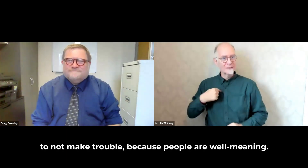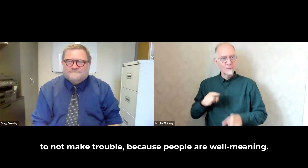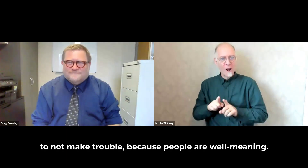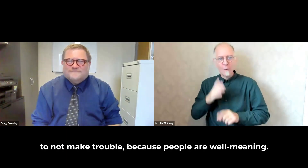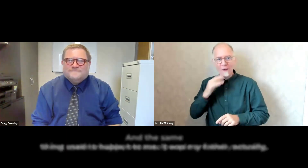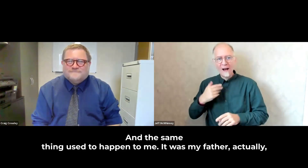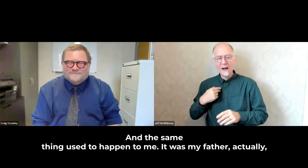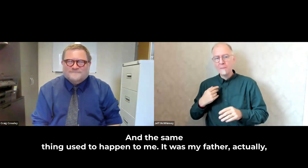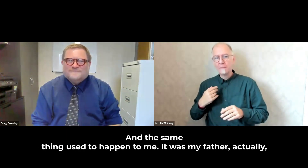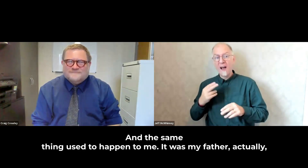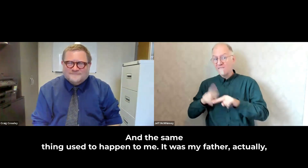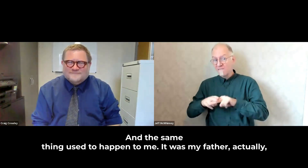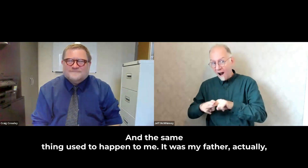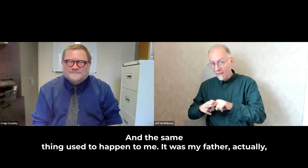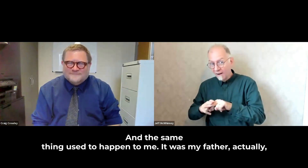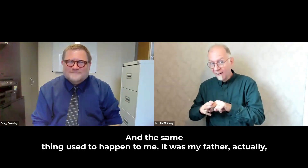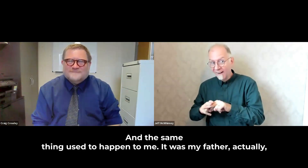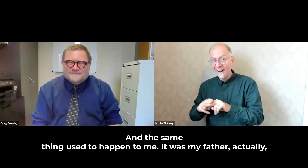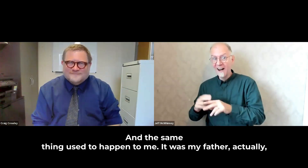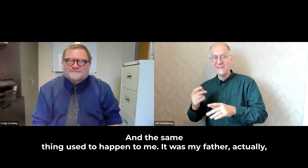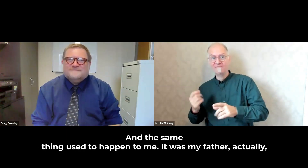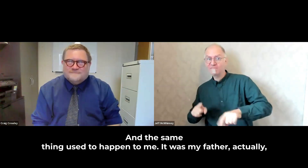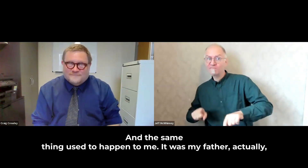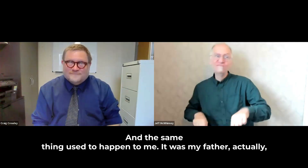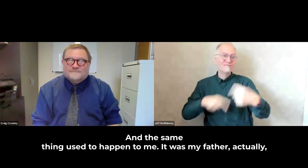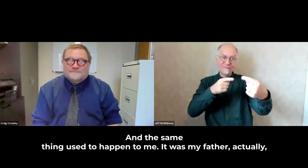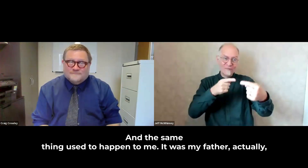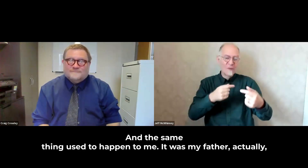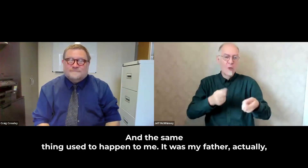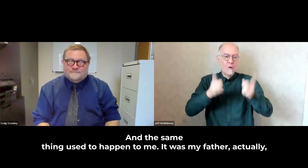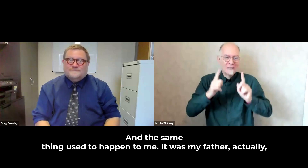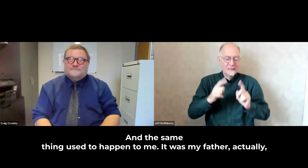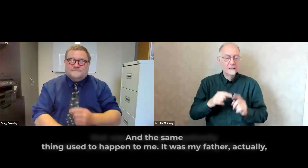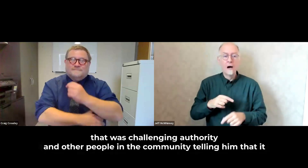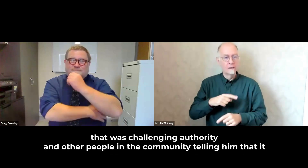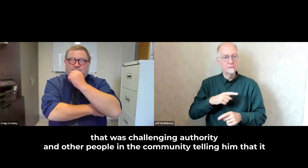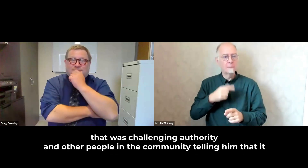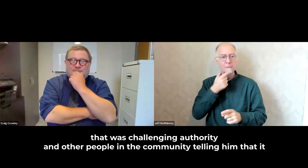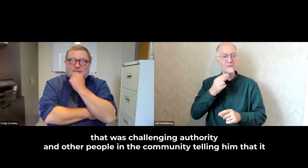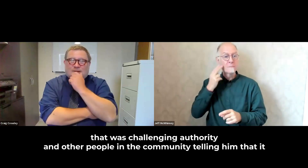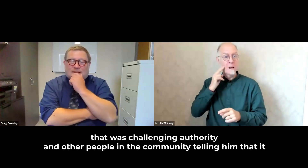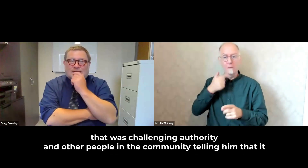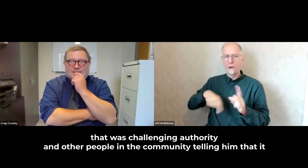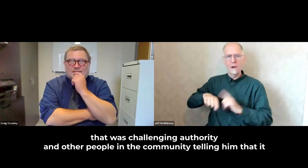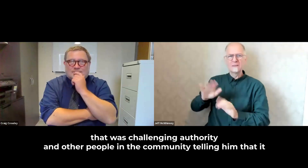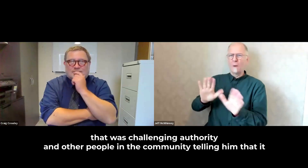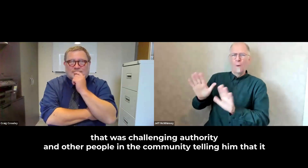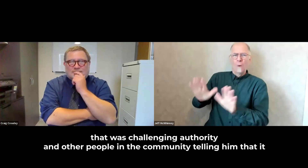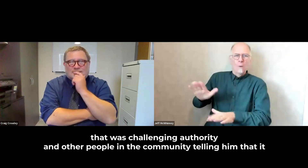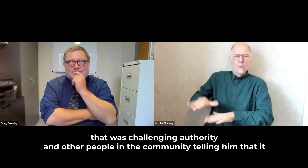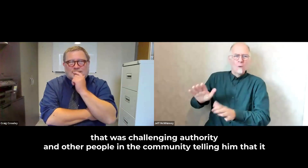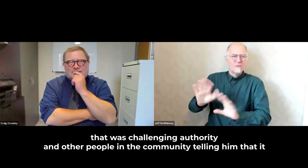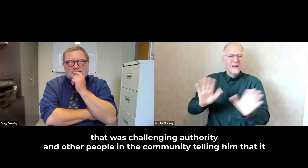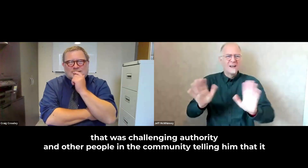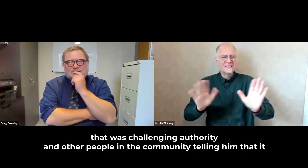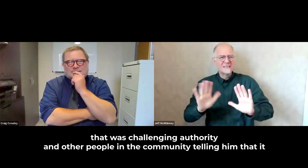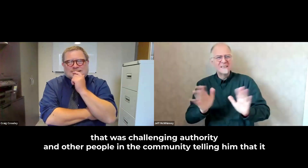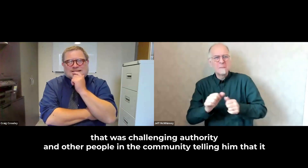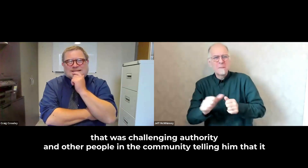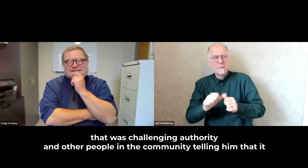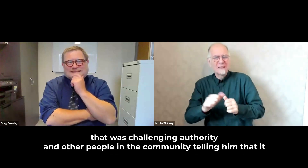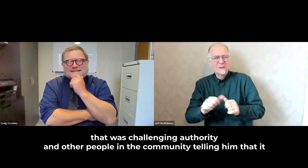are well-meaning. And the same thing used to happen to me. It was my father actually that was challenging authority and other people in the